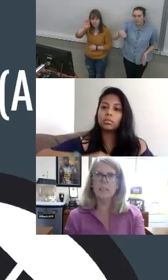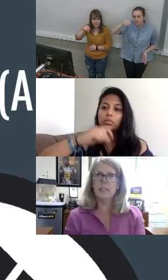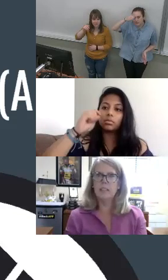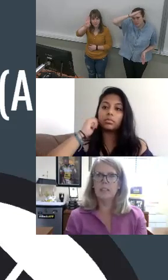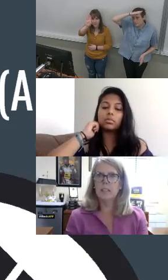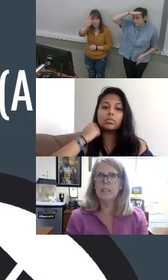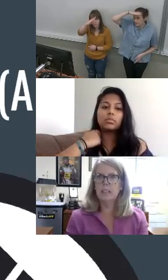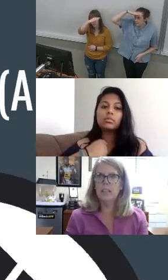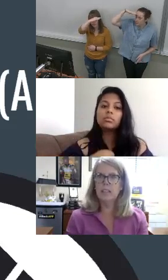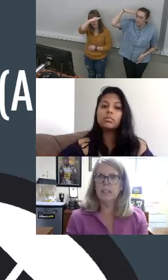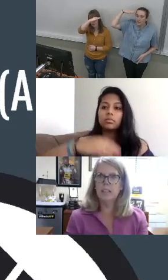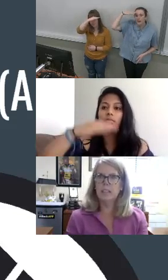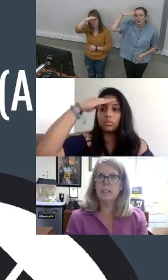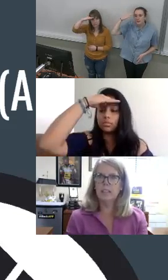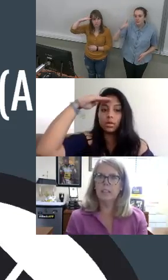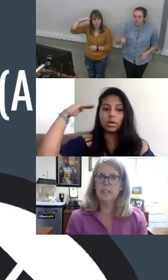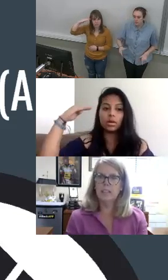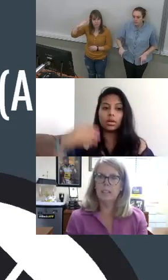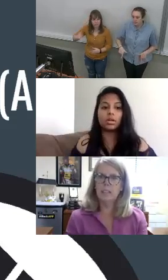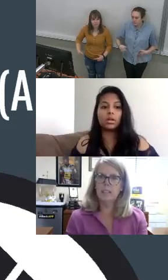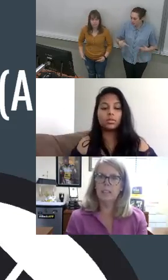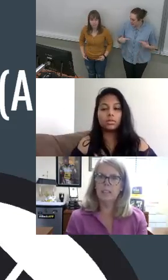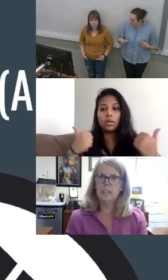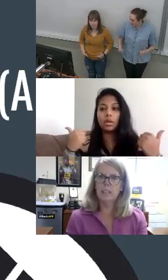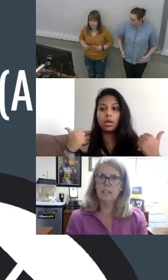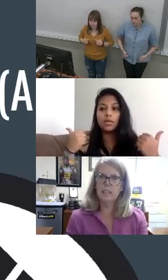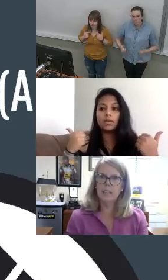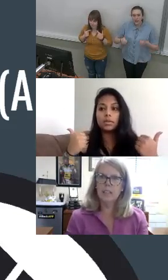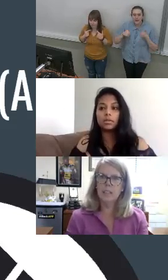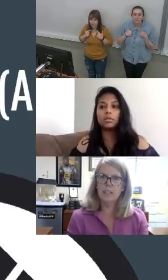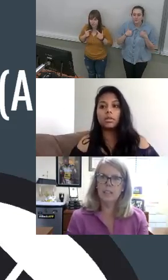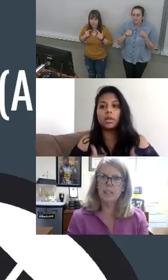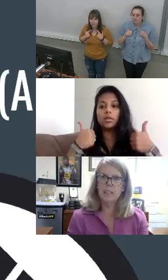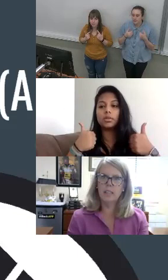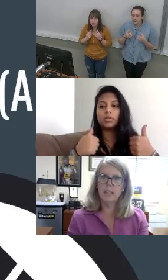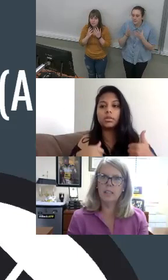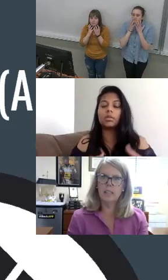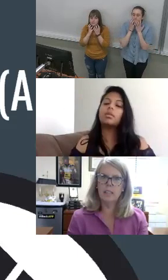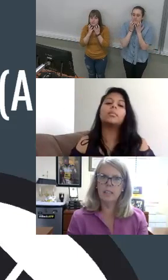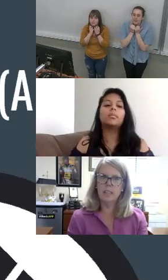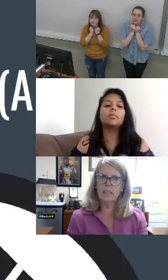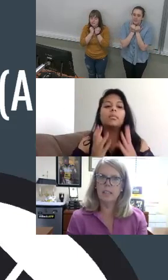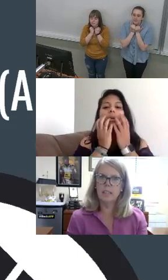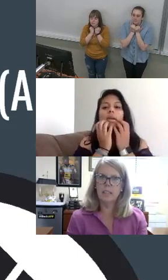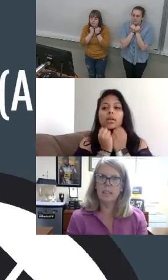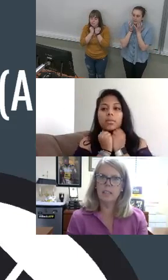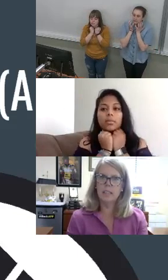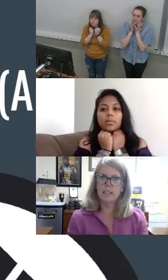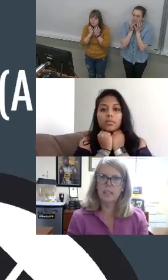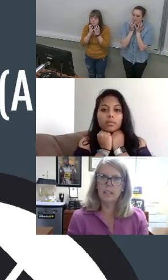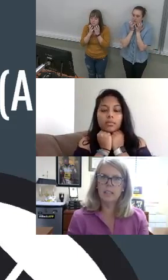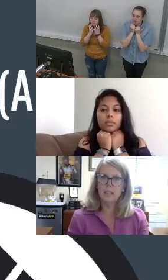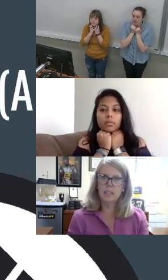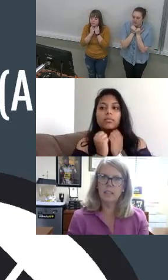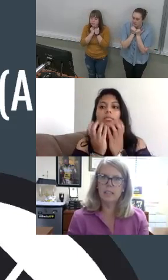Black POC, Black Lives or Lives Matter. And again, this is